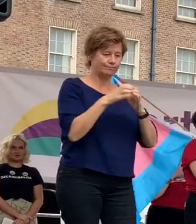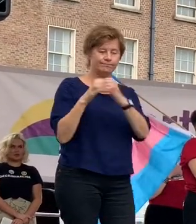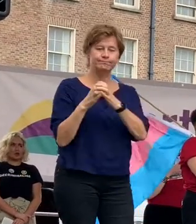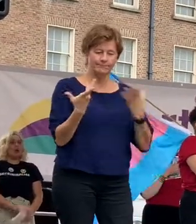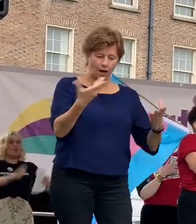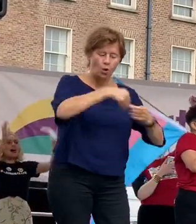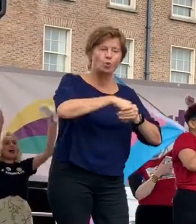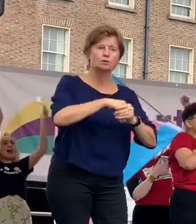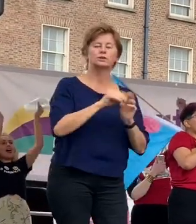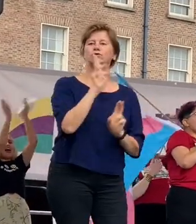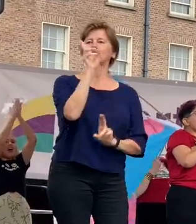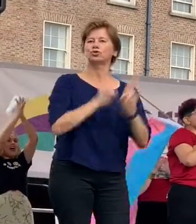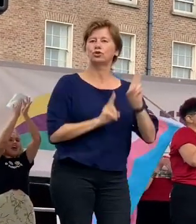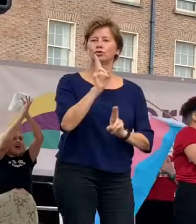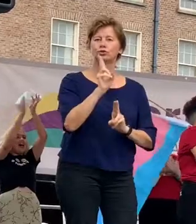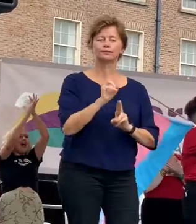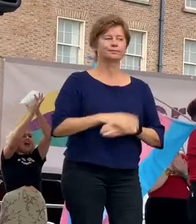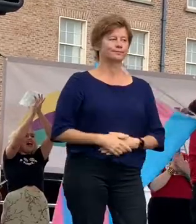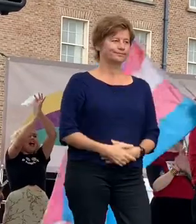Thank you.